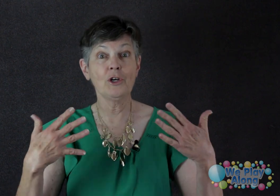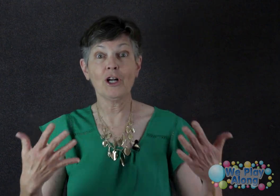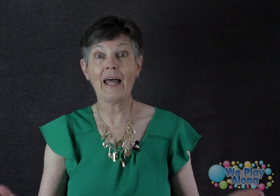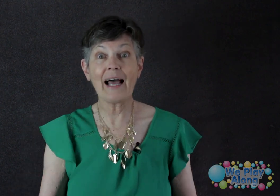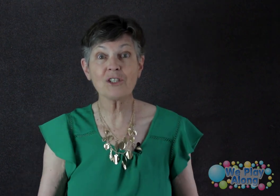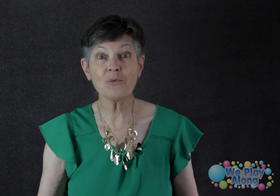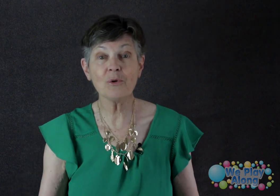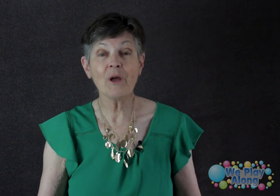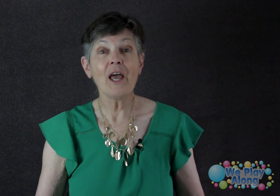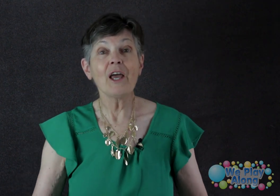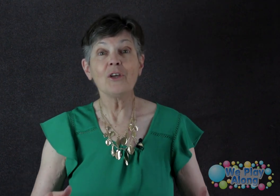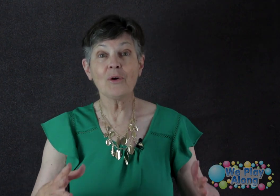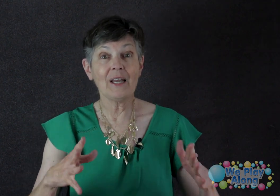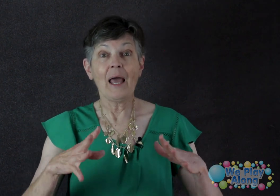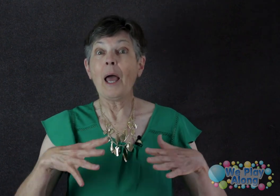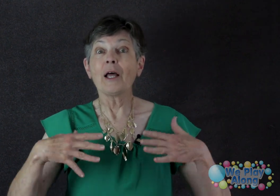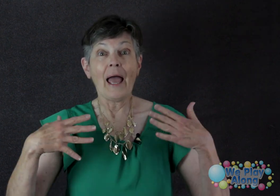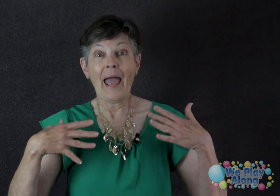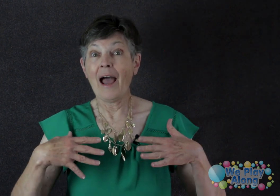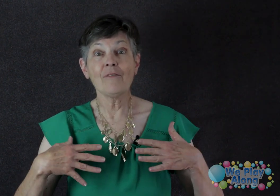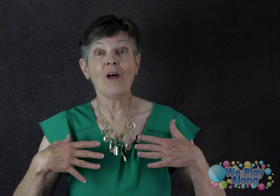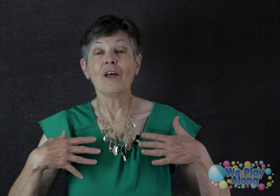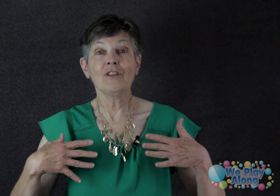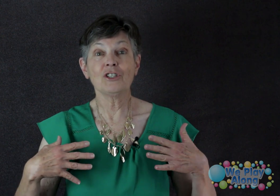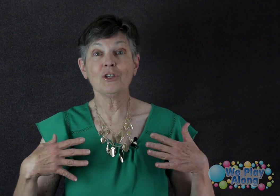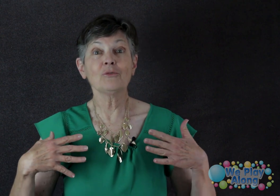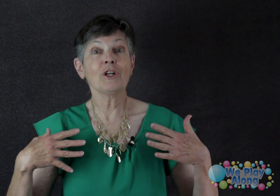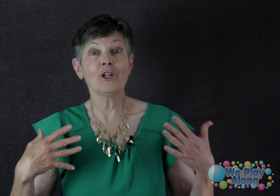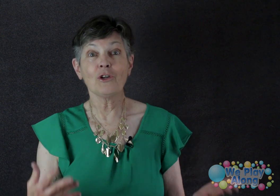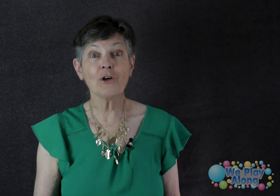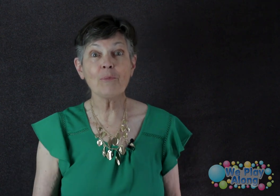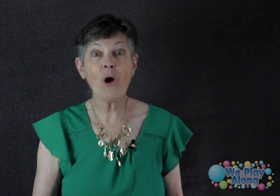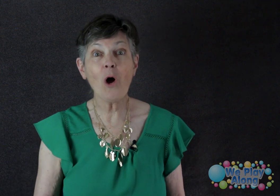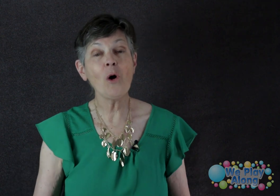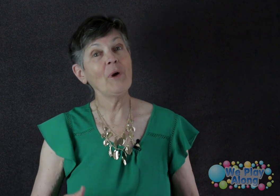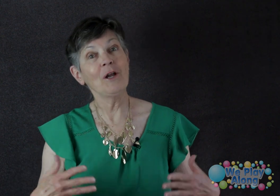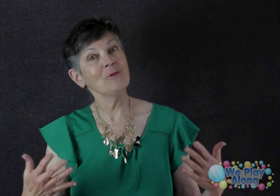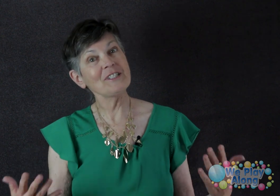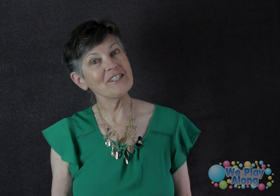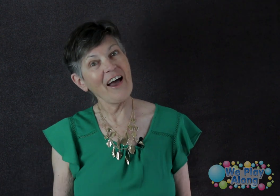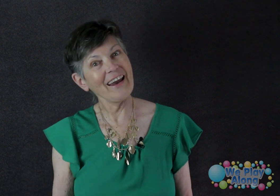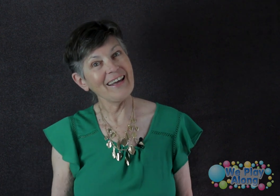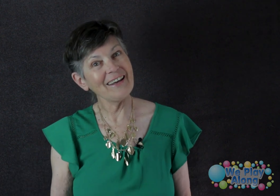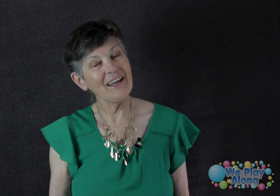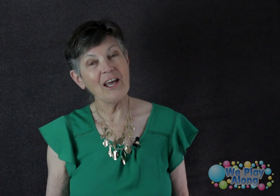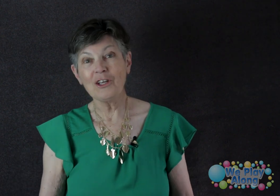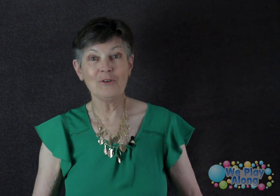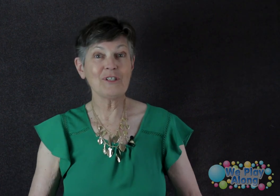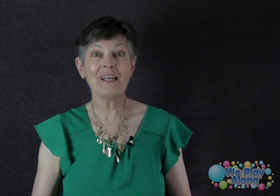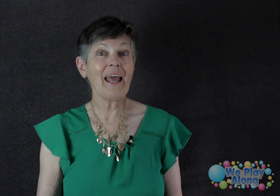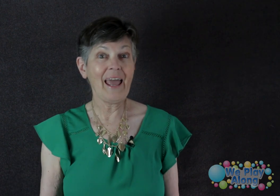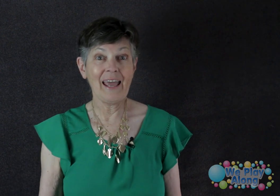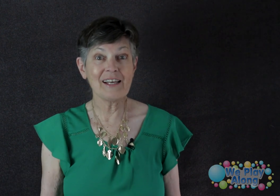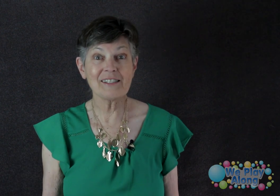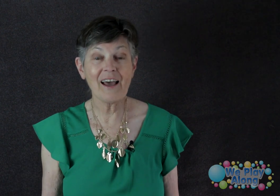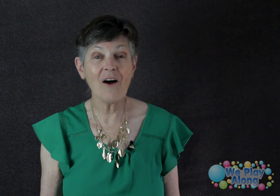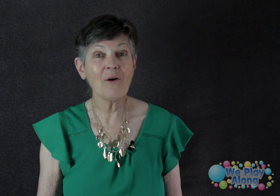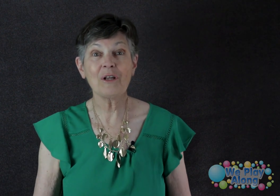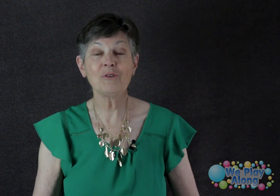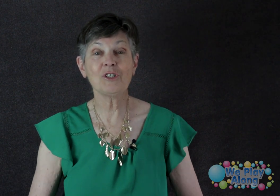your classroom, you can have the children learn a poem and recite it using ASL. It would just